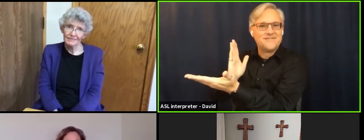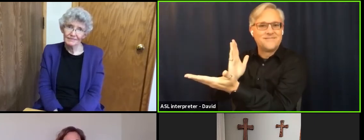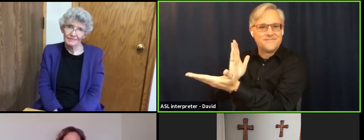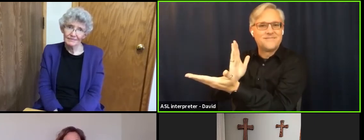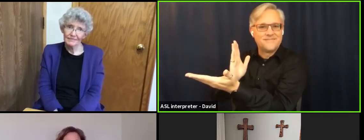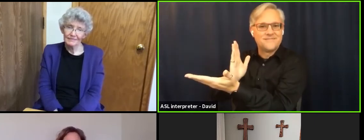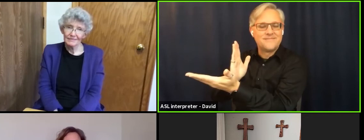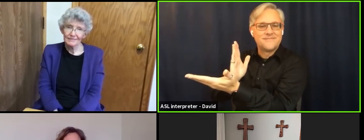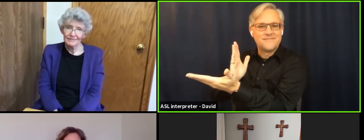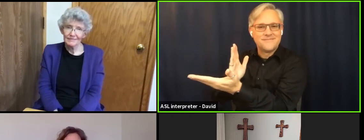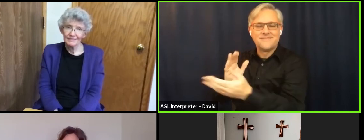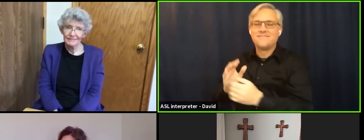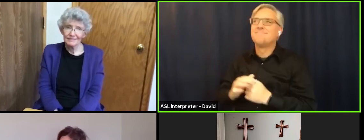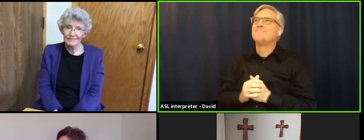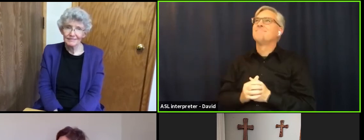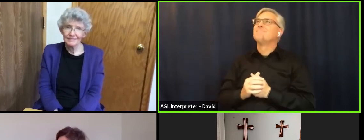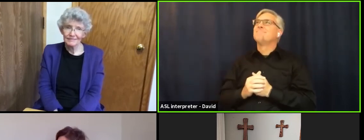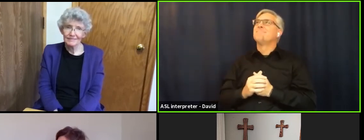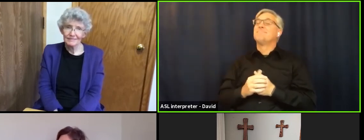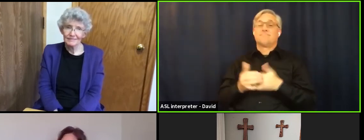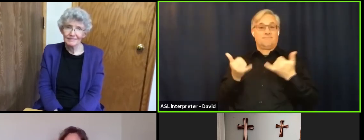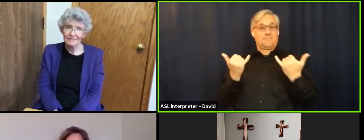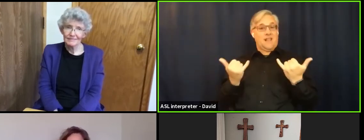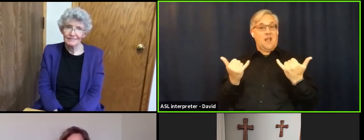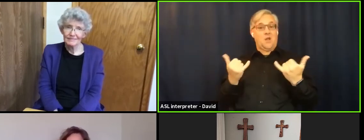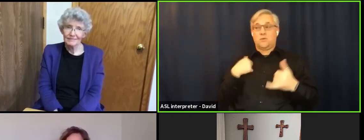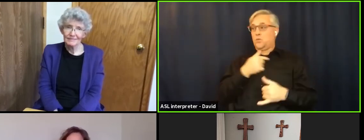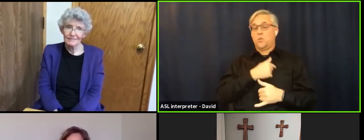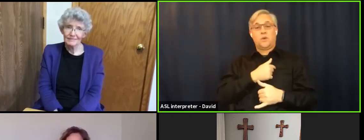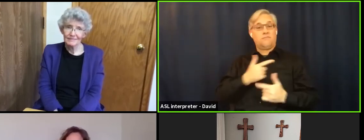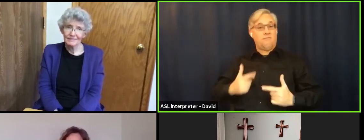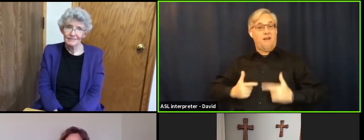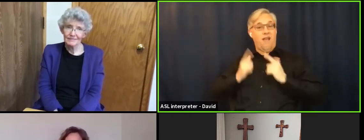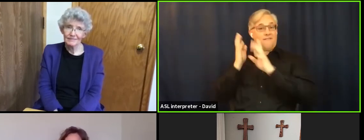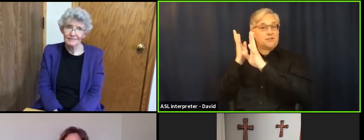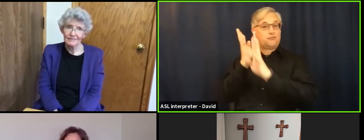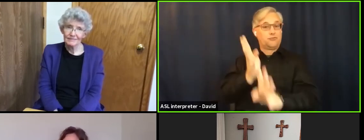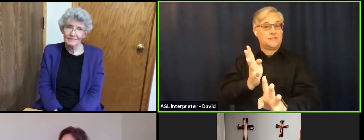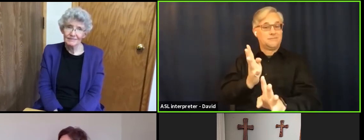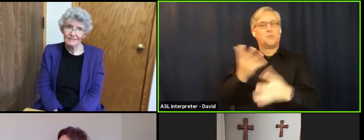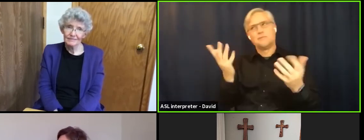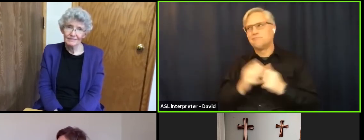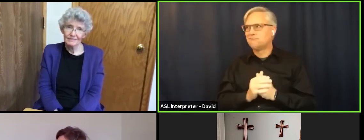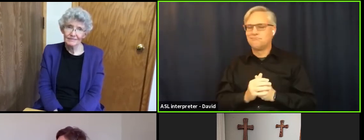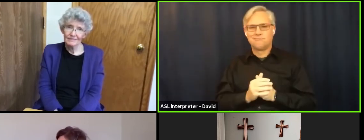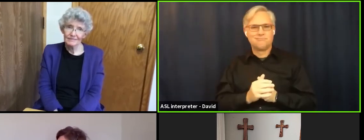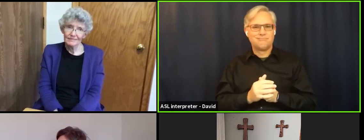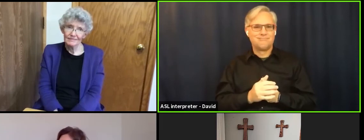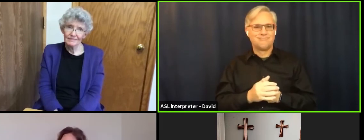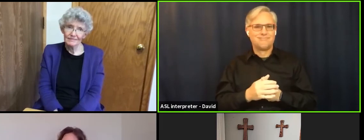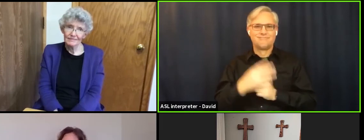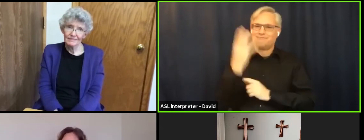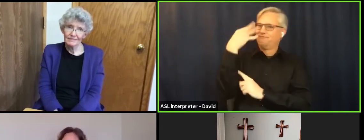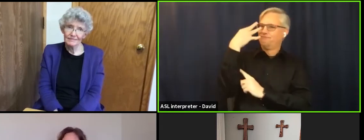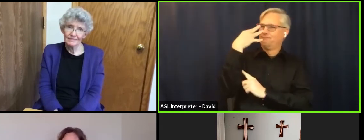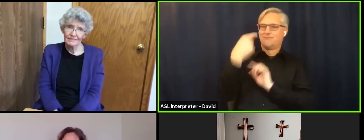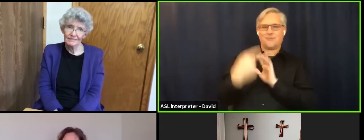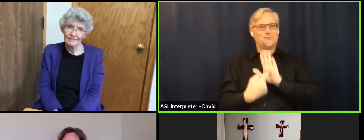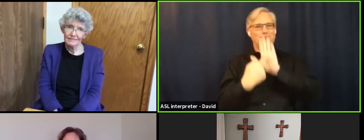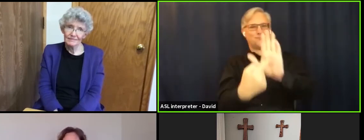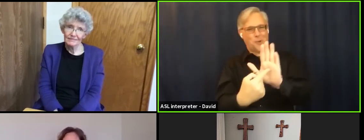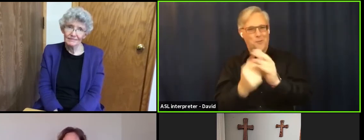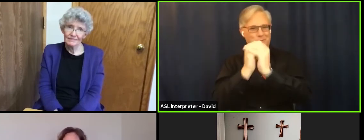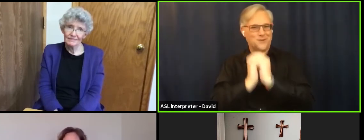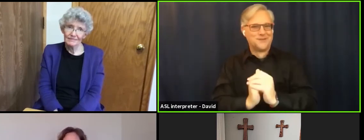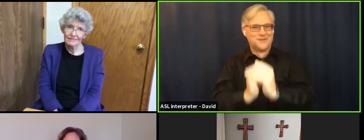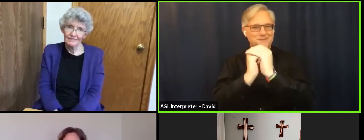And as we live stream our worship, or we share our worship online here at Bread of Life, we are connecting